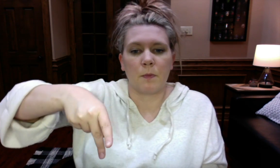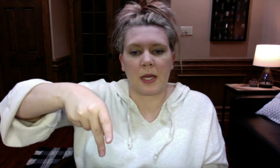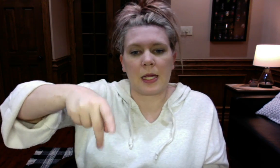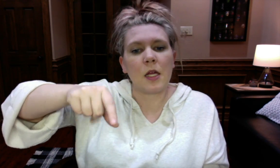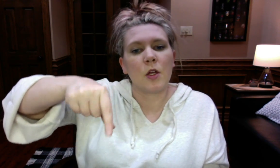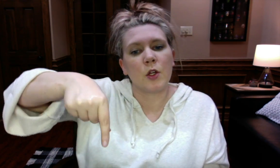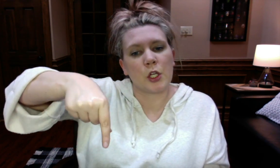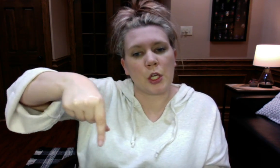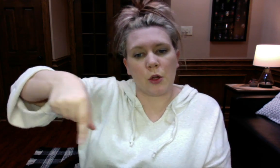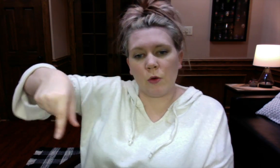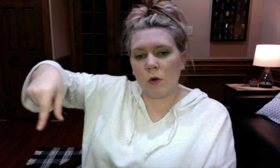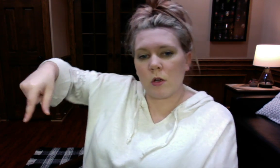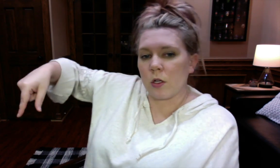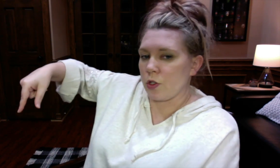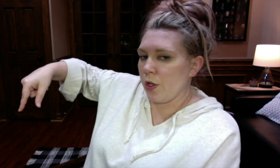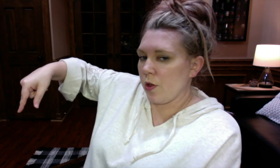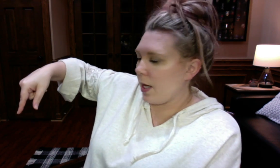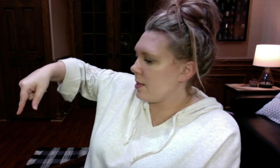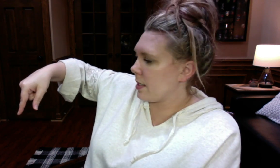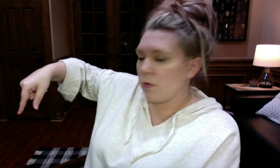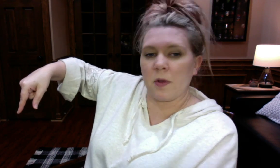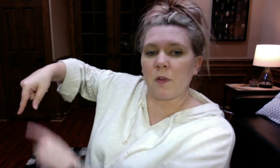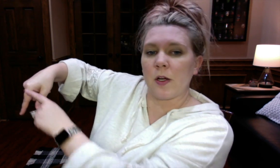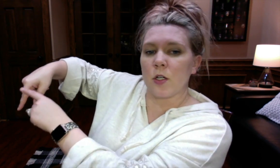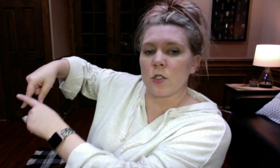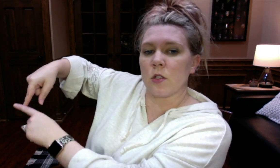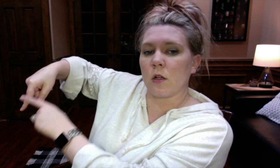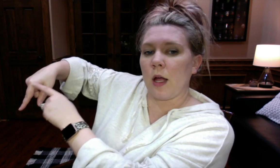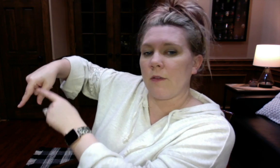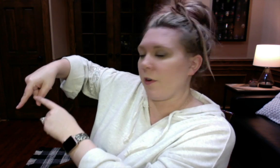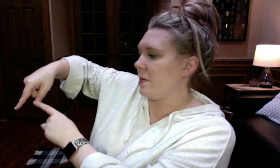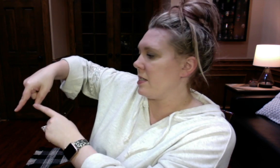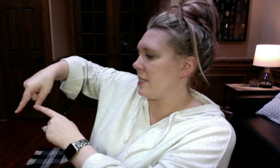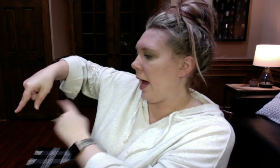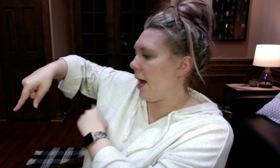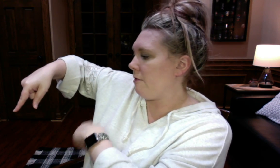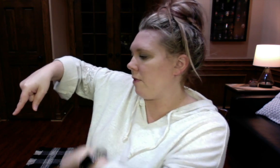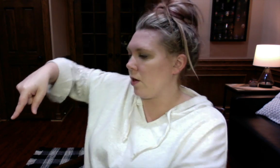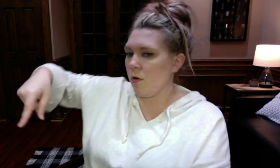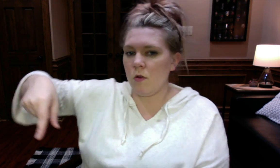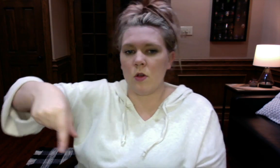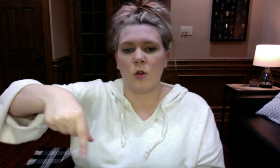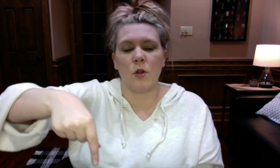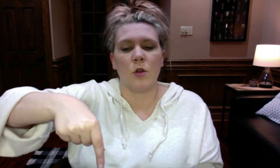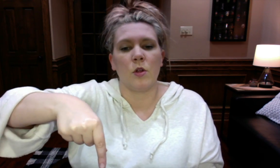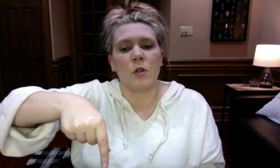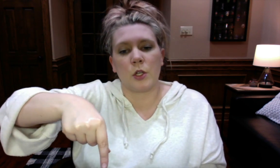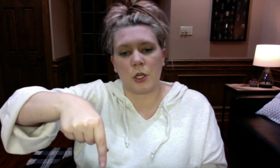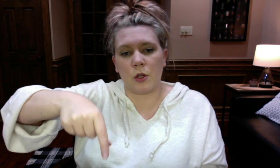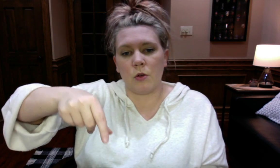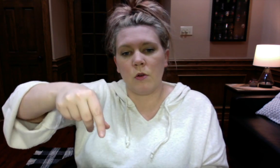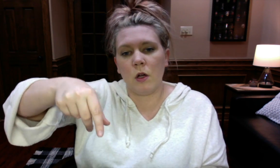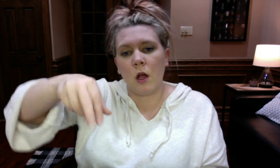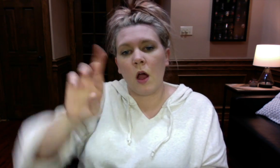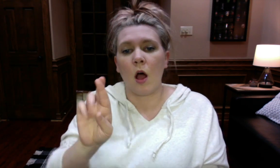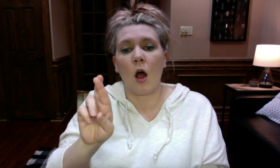P, Q, I'll show you this. That's what my fingers look like from a side view. Q,